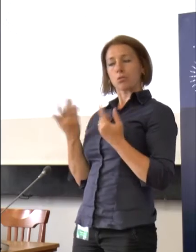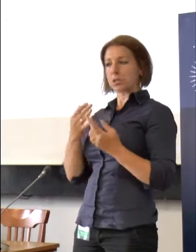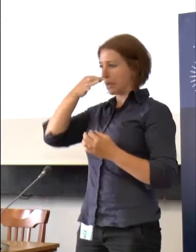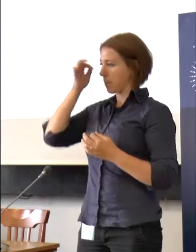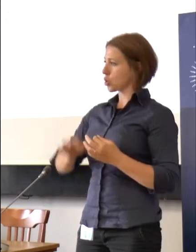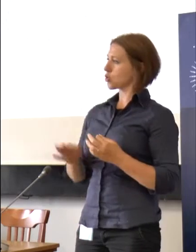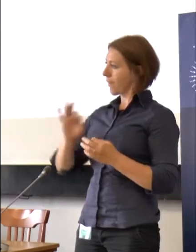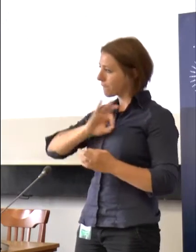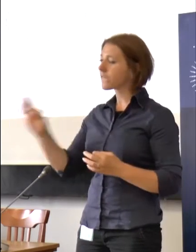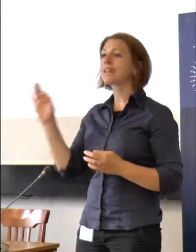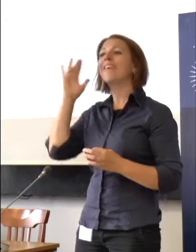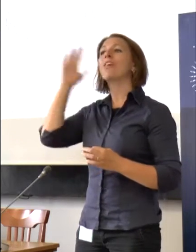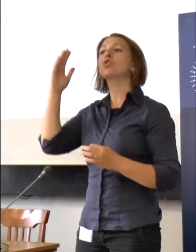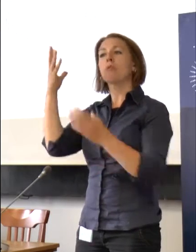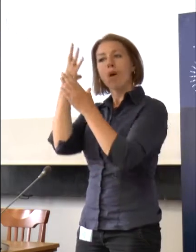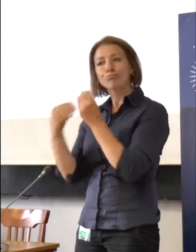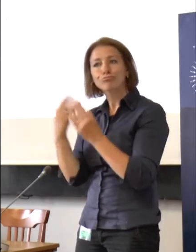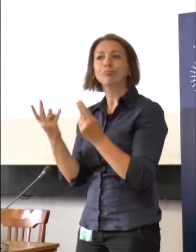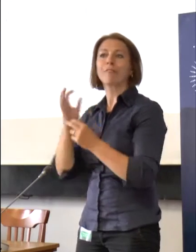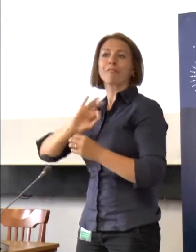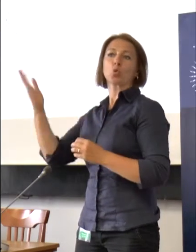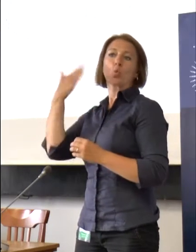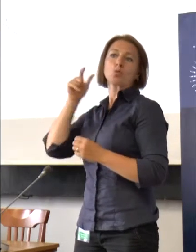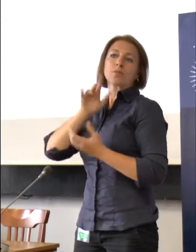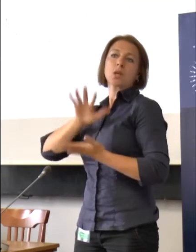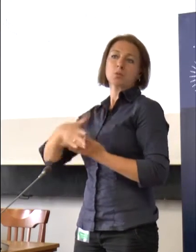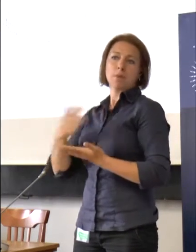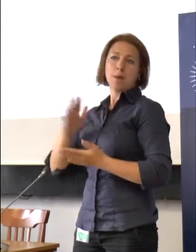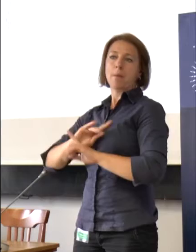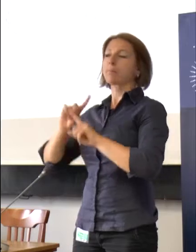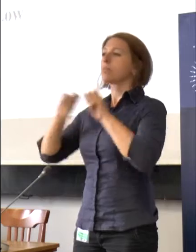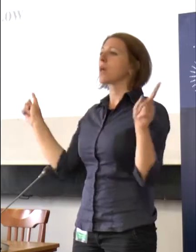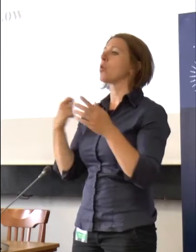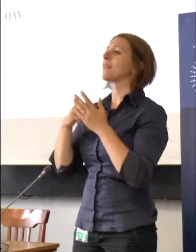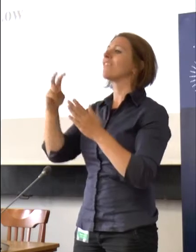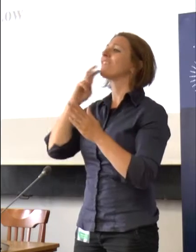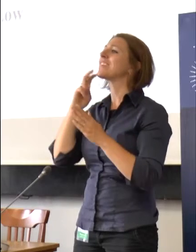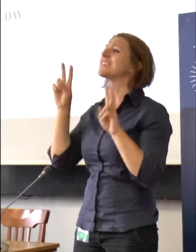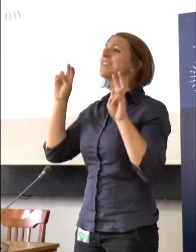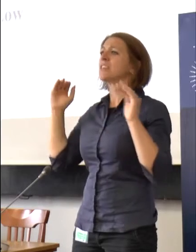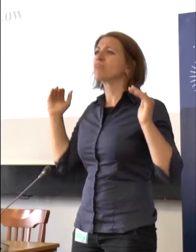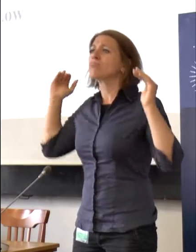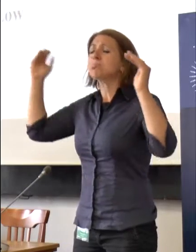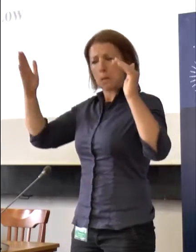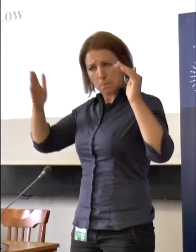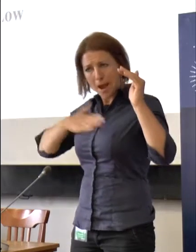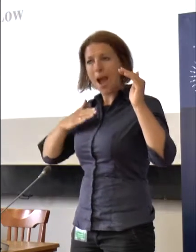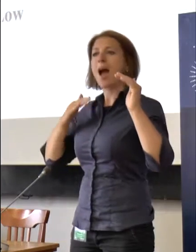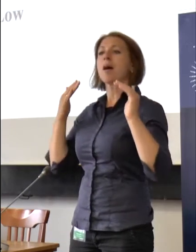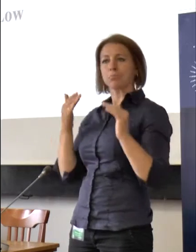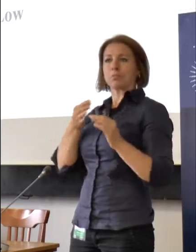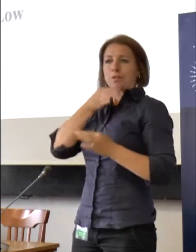languages. And this is one of the huge and important cultural revolutions of Europe from the 16th century on. So in